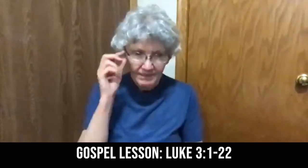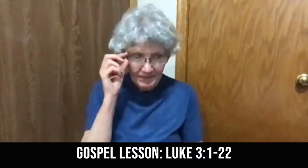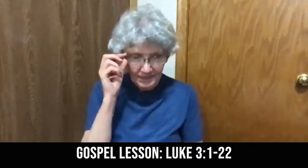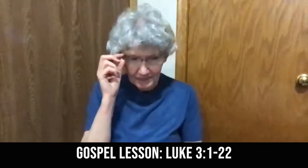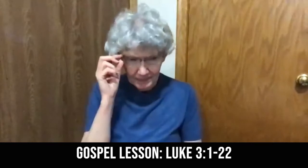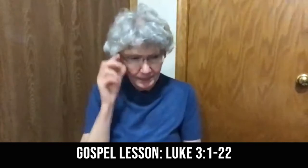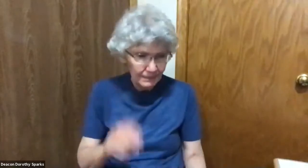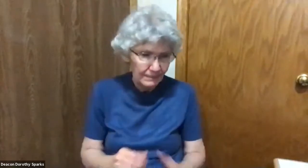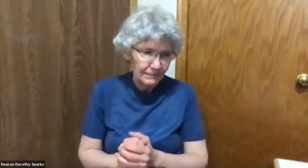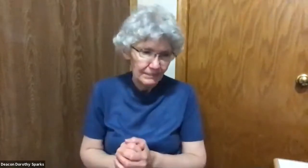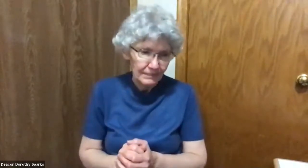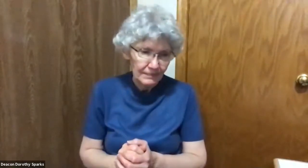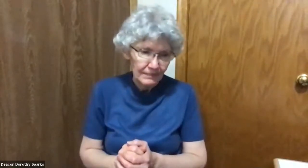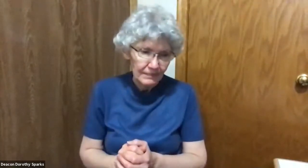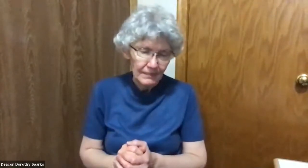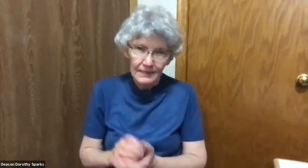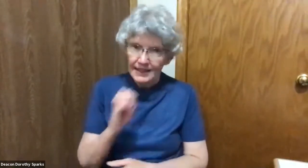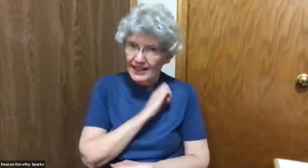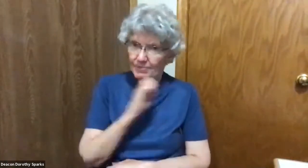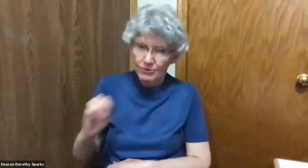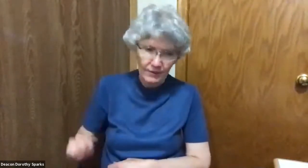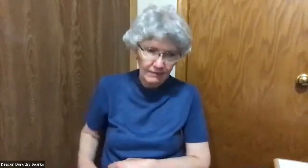verses 1 through 22.